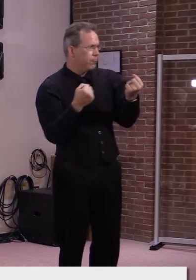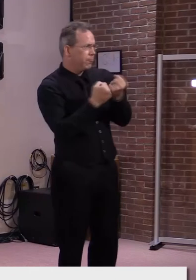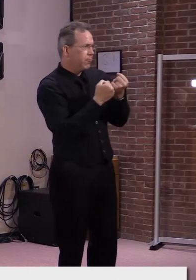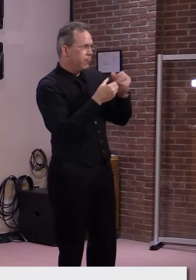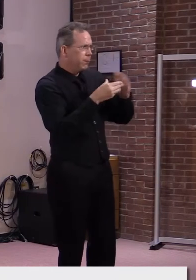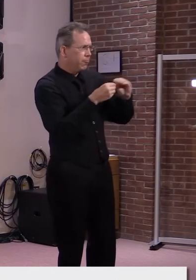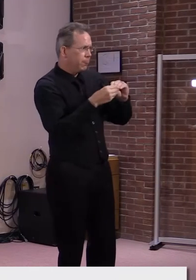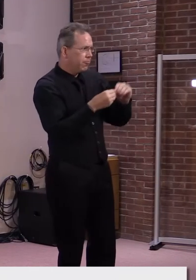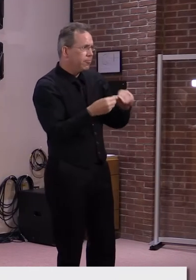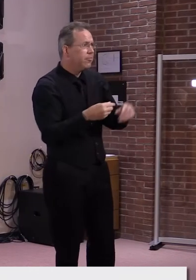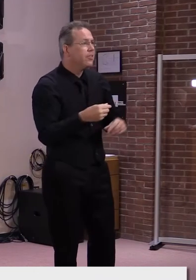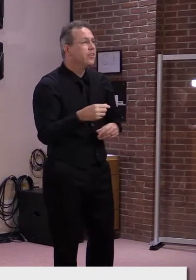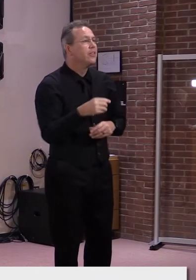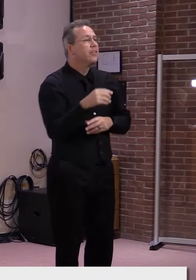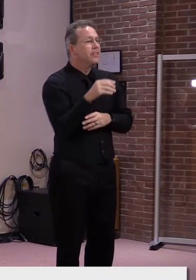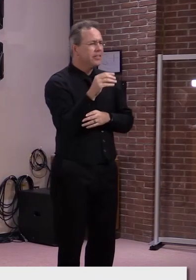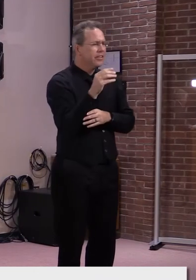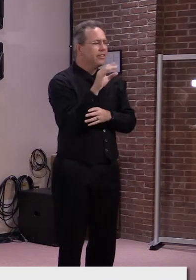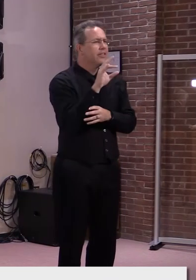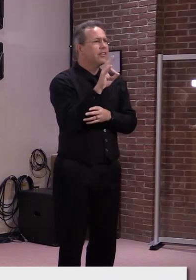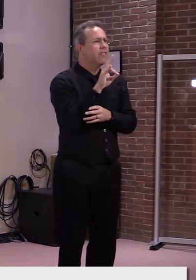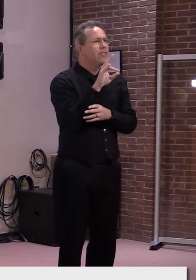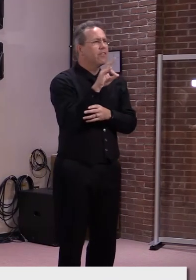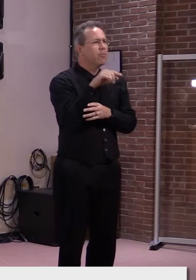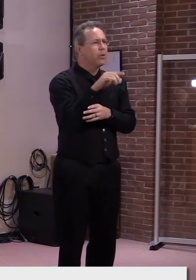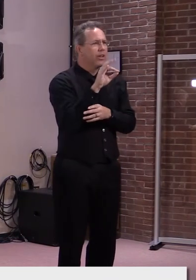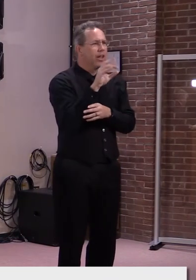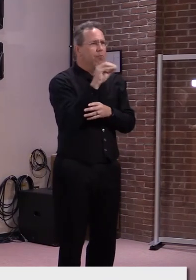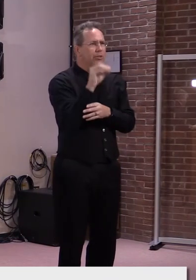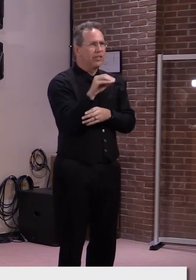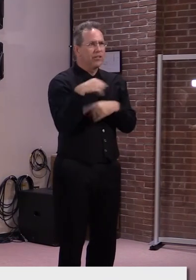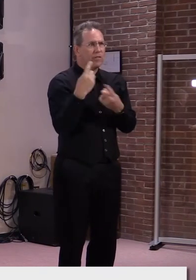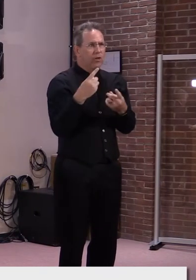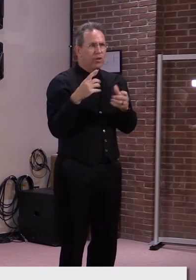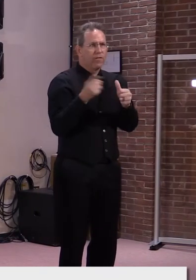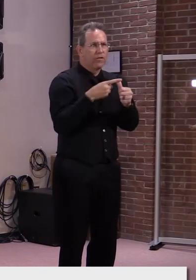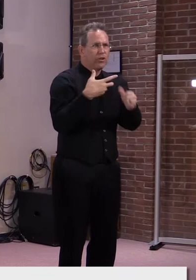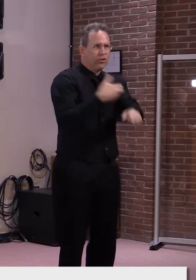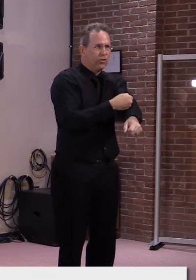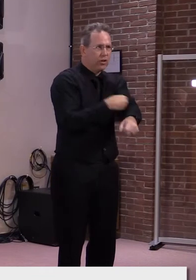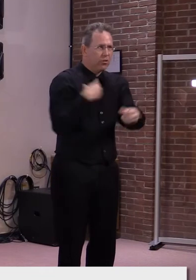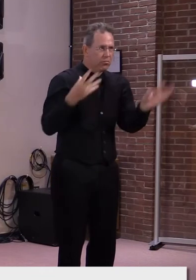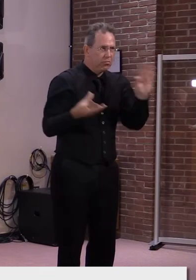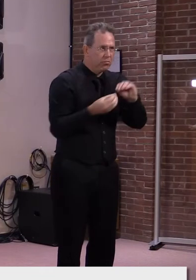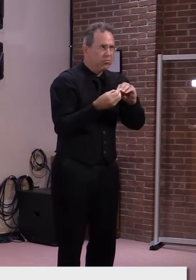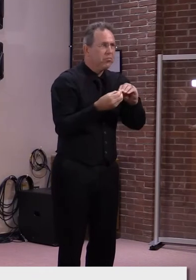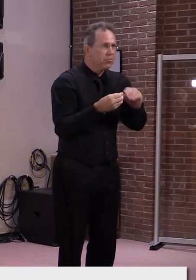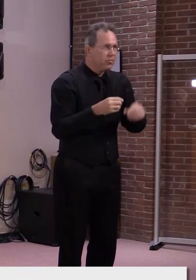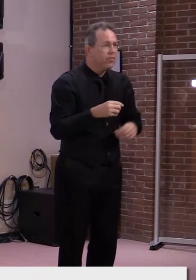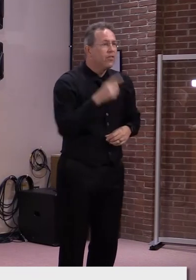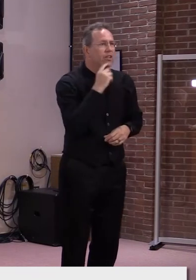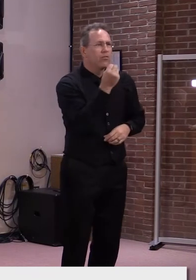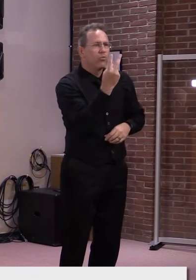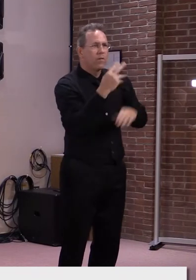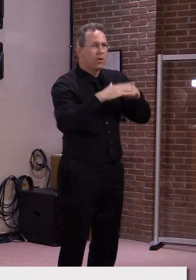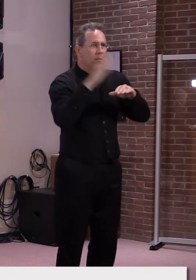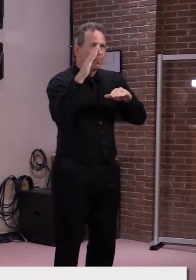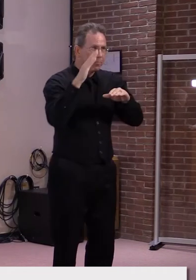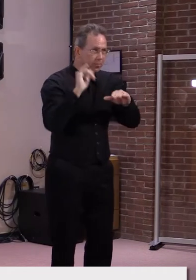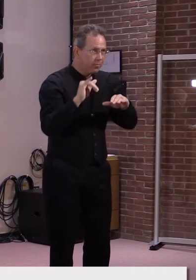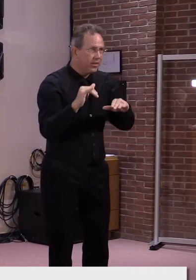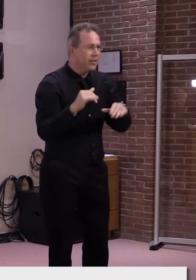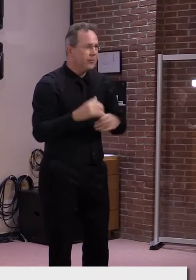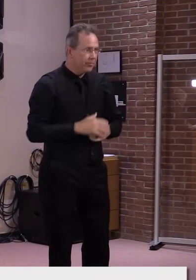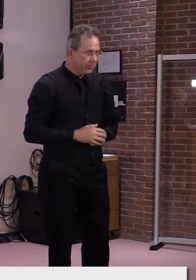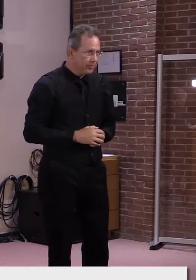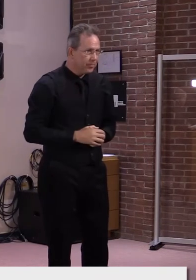77.9% of eligible Vermonters, those that are 12 years old and above, that have been vaccinated with at least one